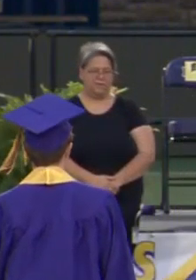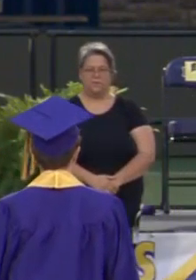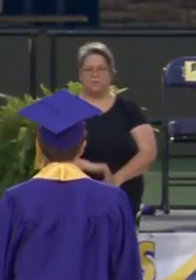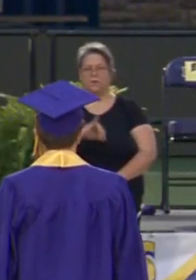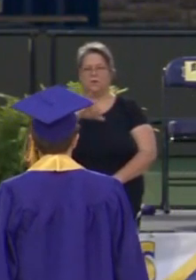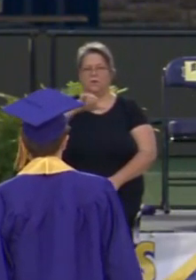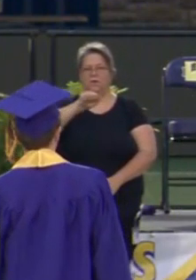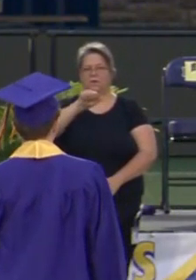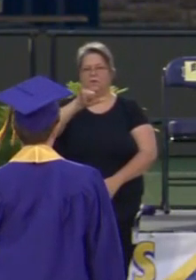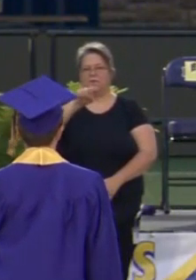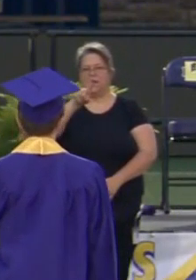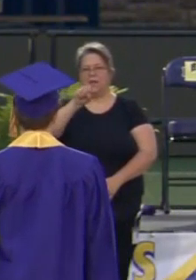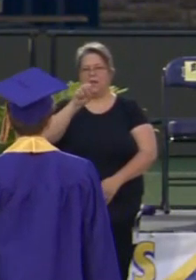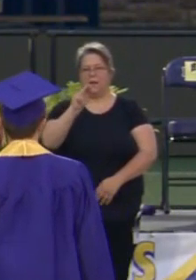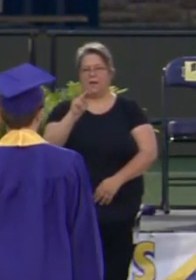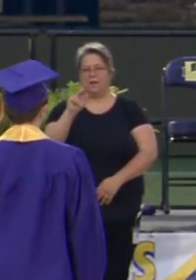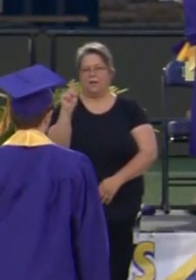Jaden Turek.